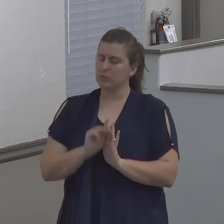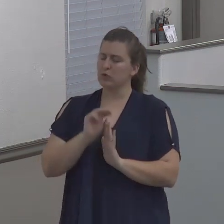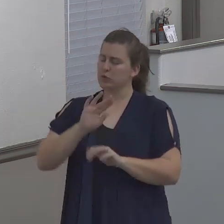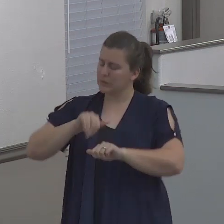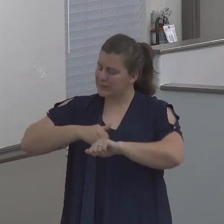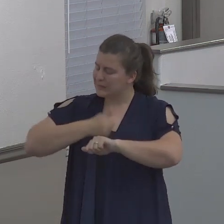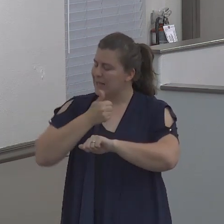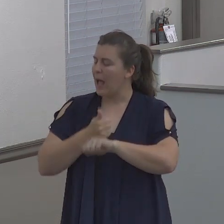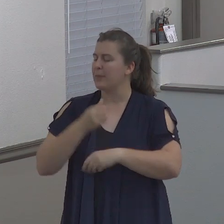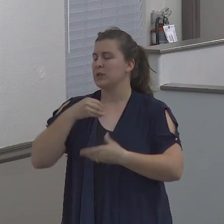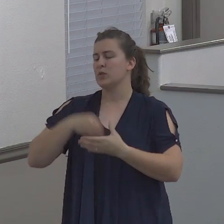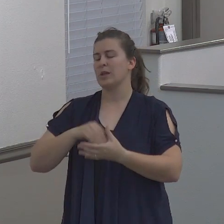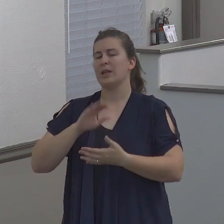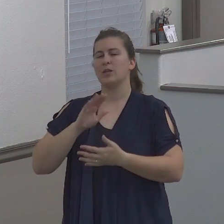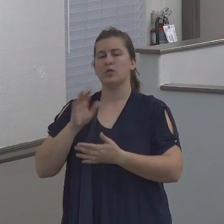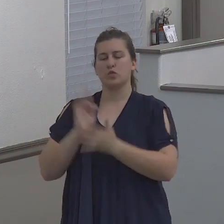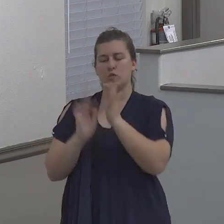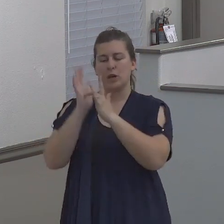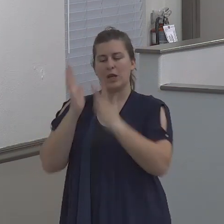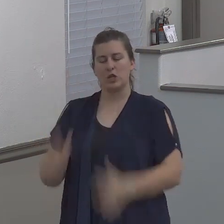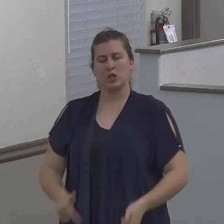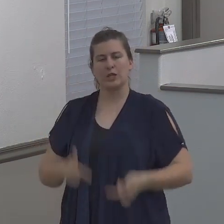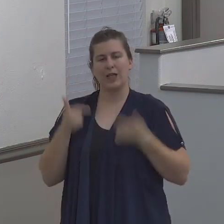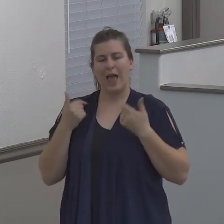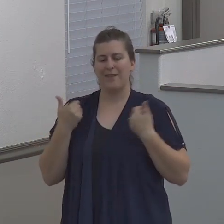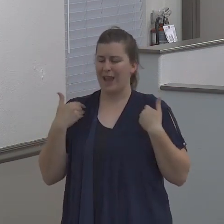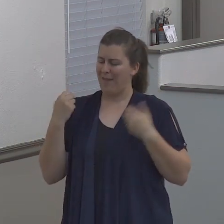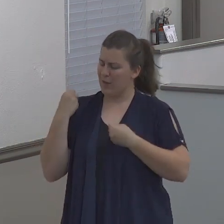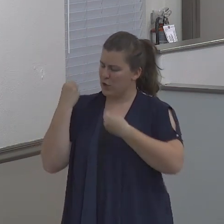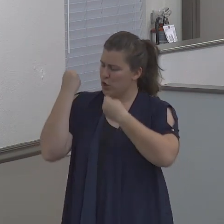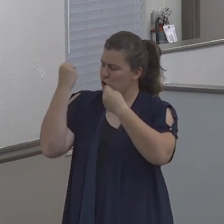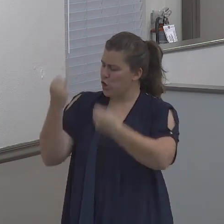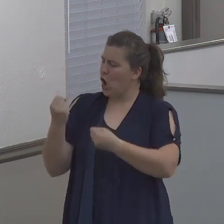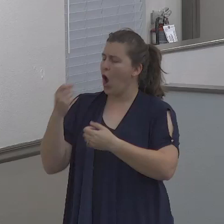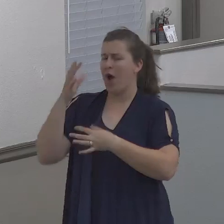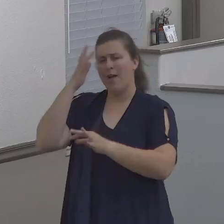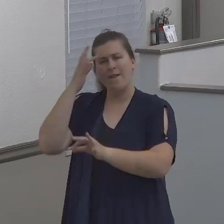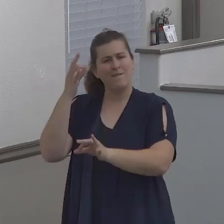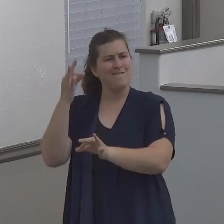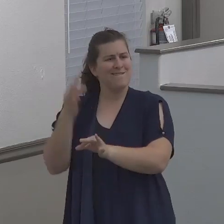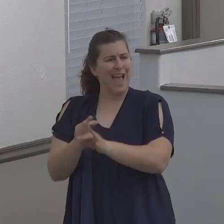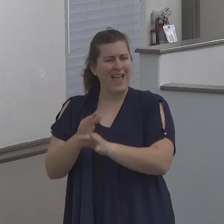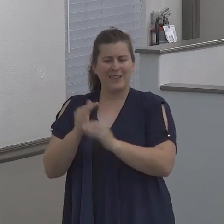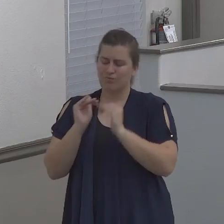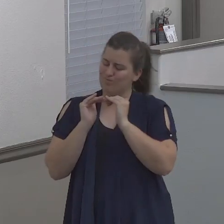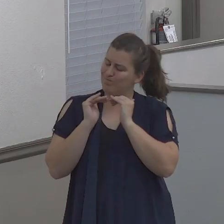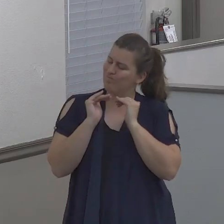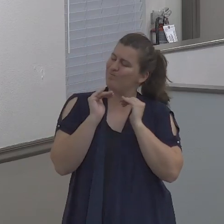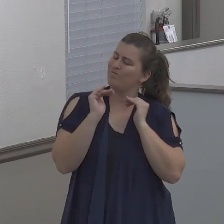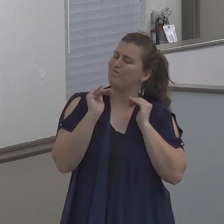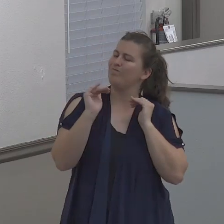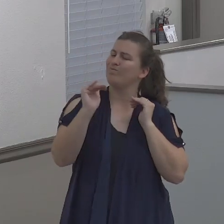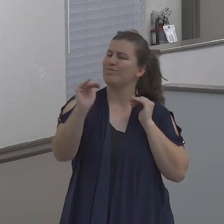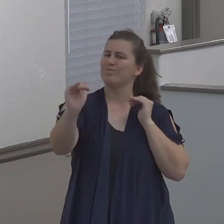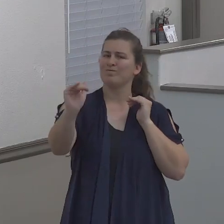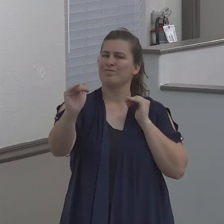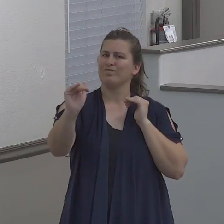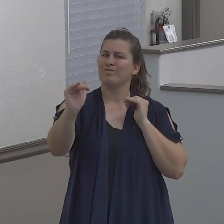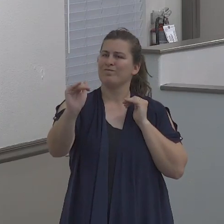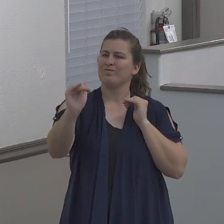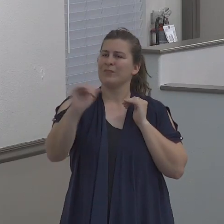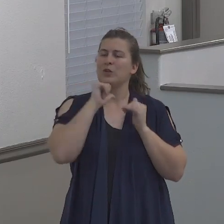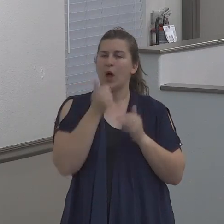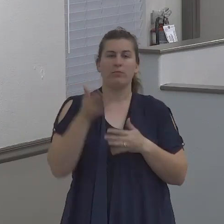mature Christian. You become established in your walk. You become strengthened in your faith. And you